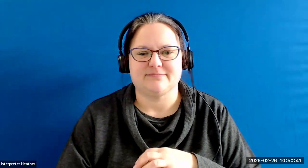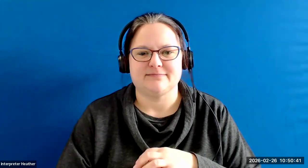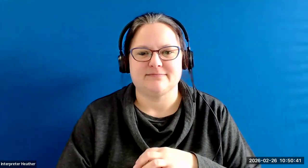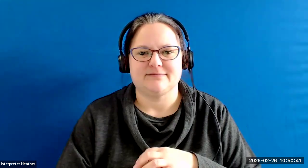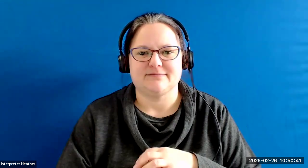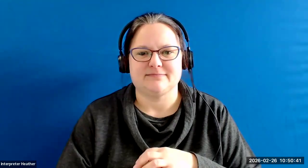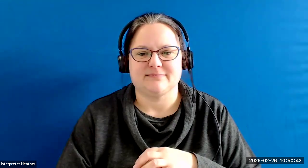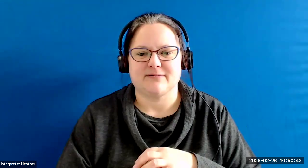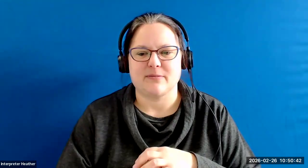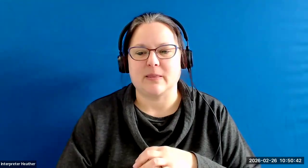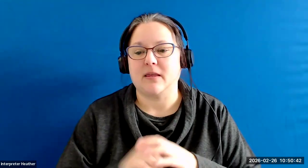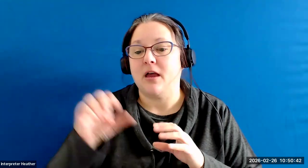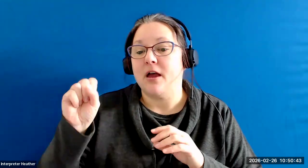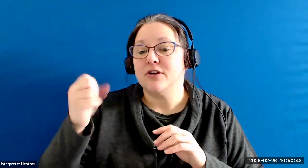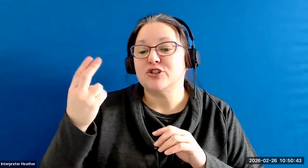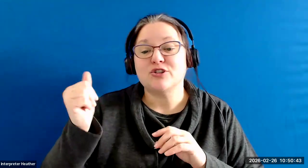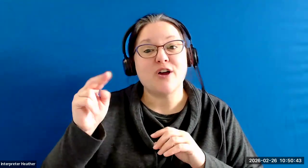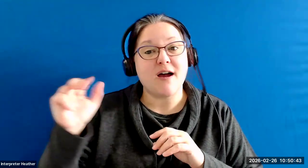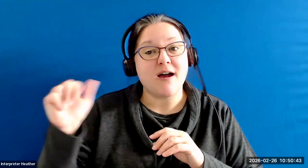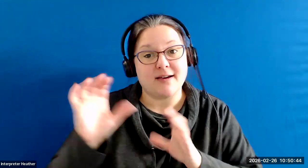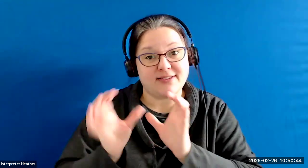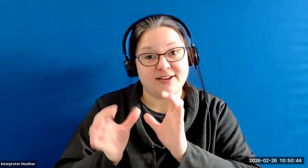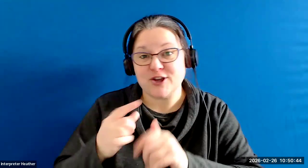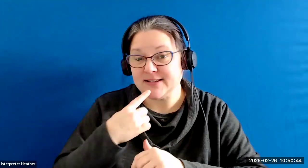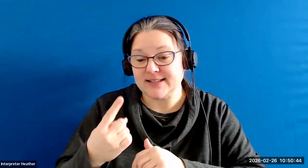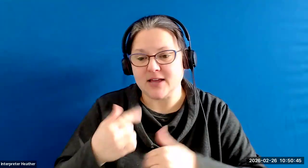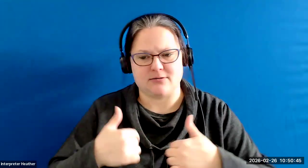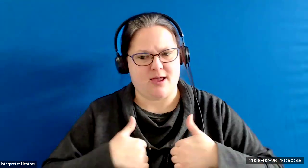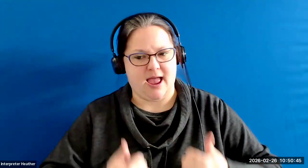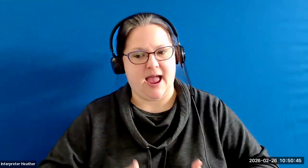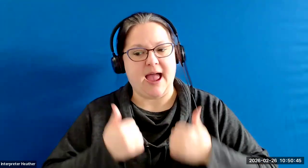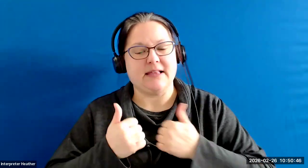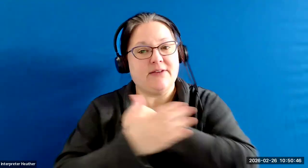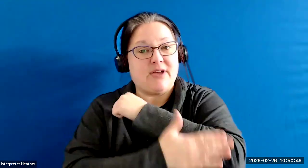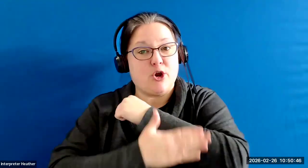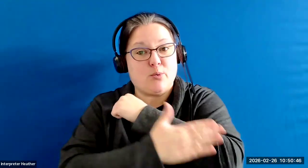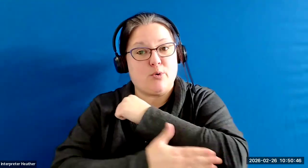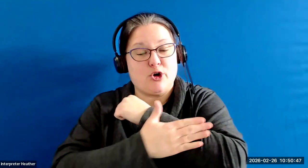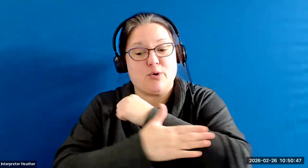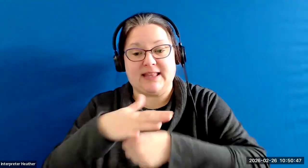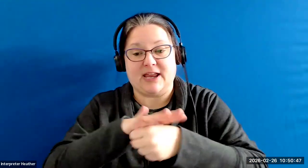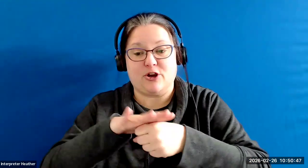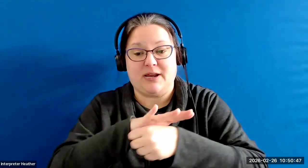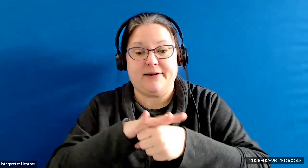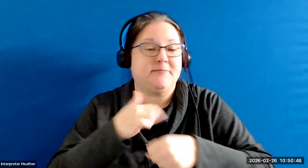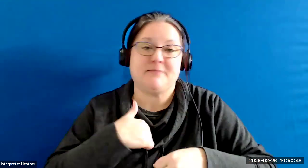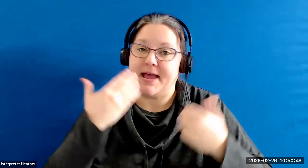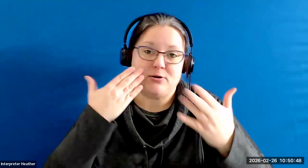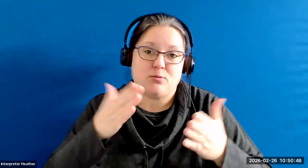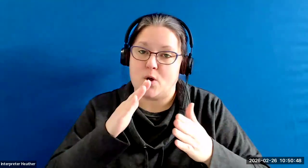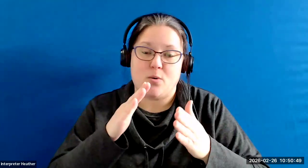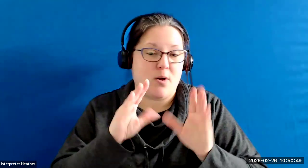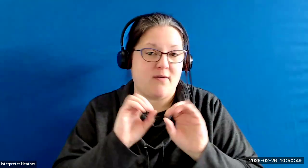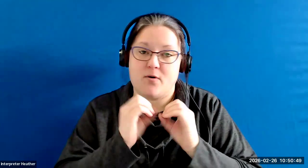And Shauna in the chat says, I live in a rural area, so don't know of organized